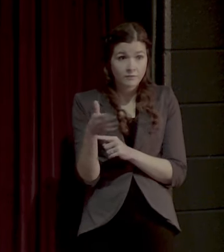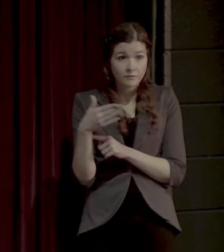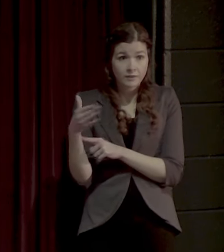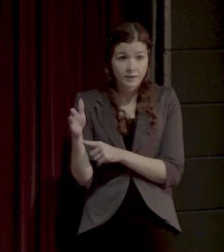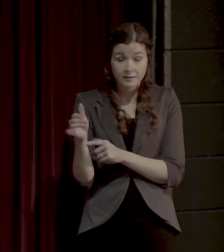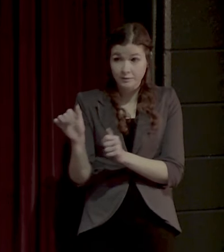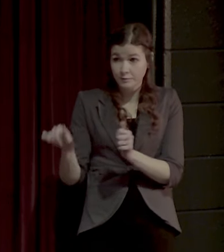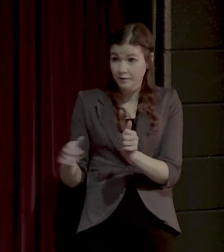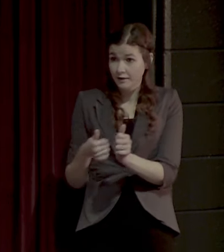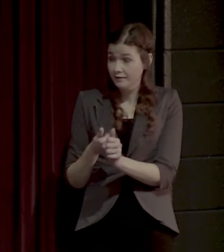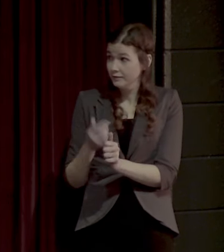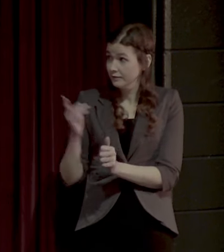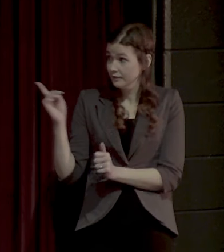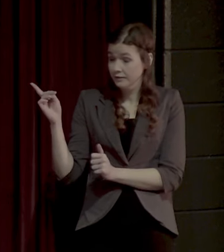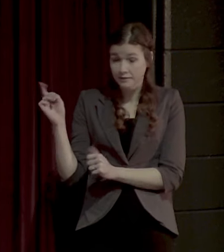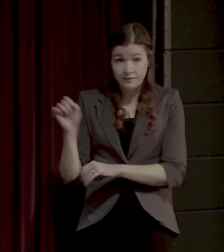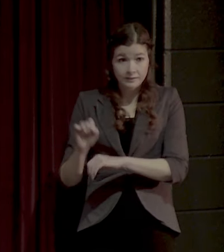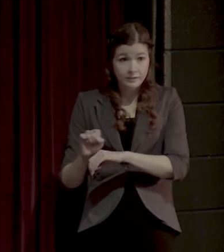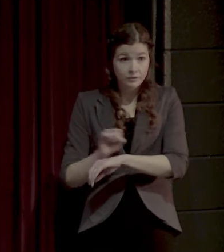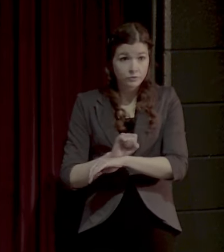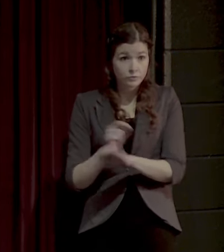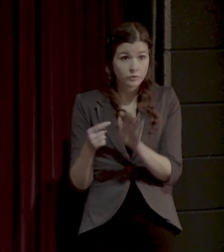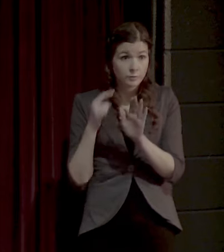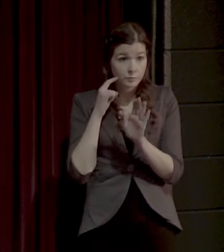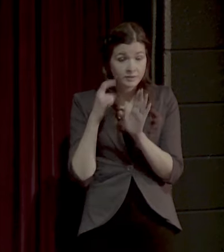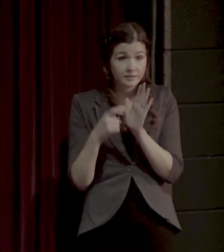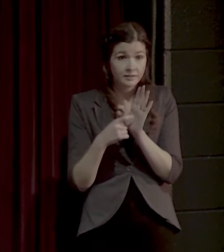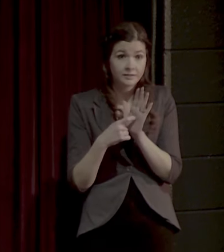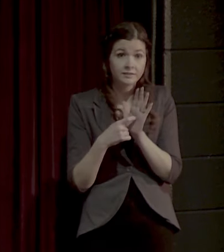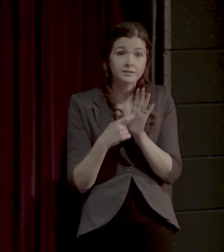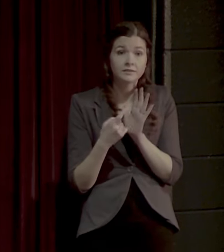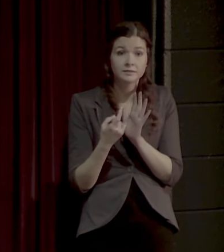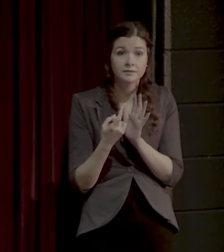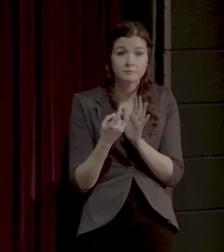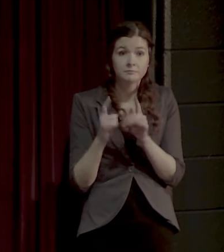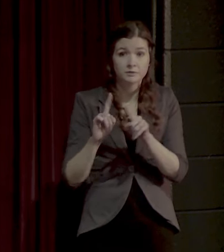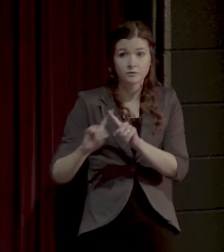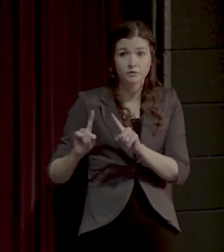guests on stage, representing the diversity of our student body.